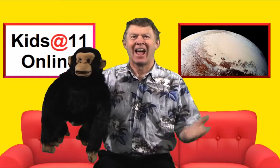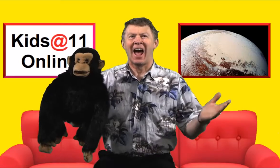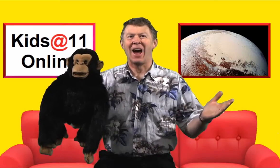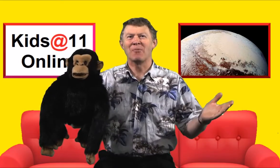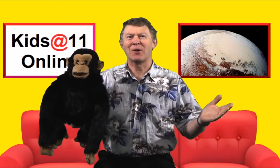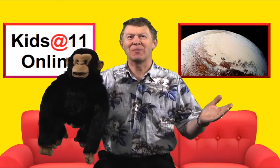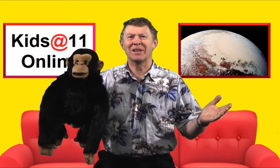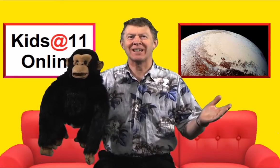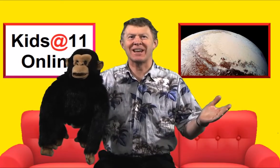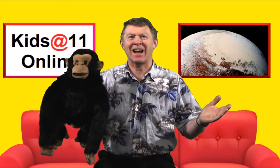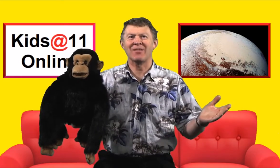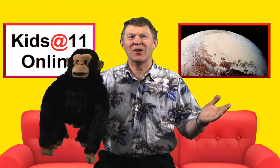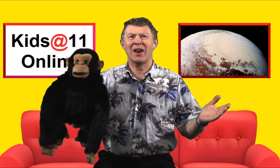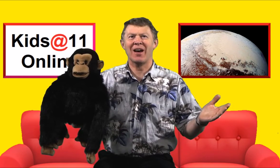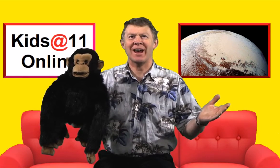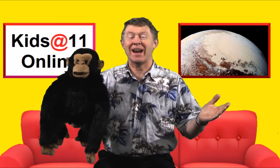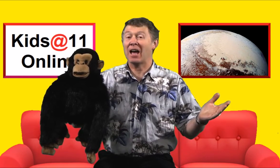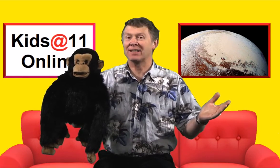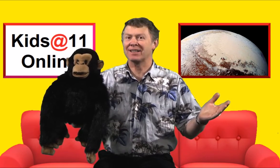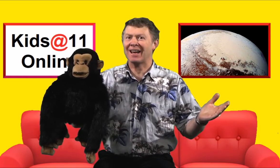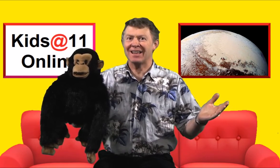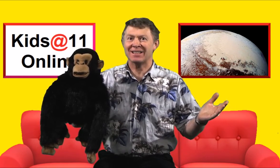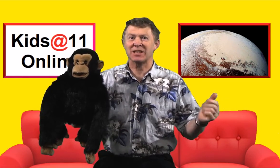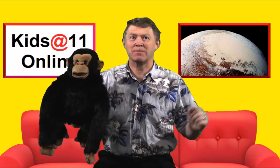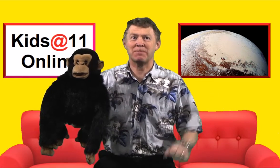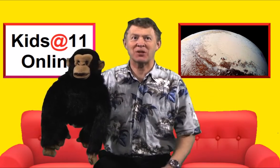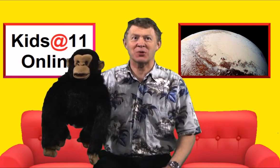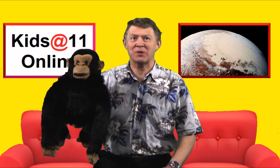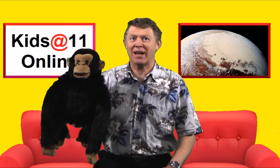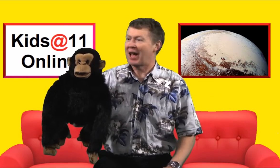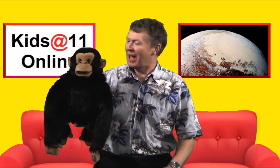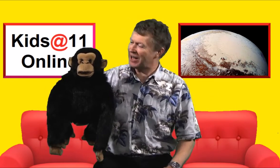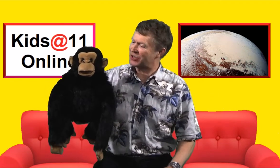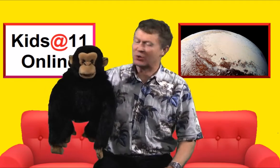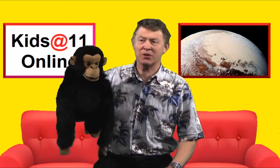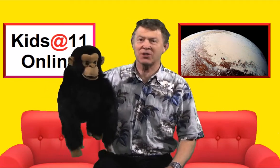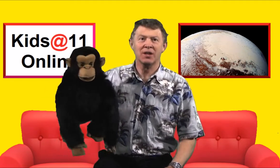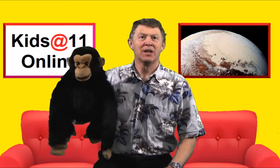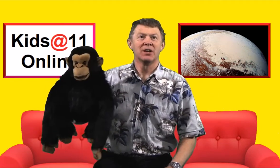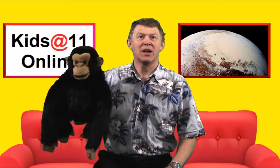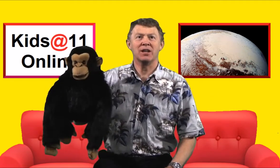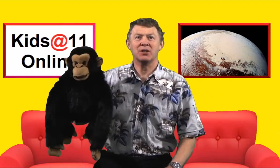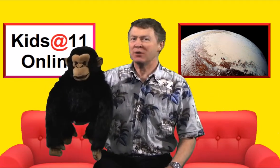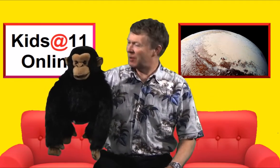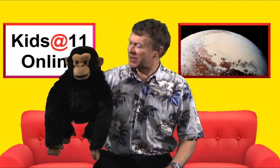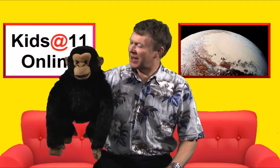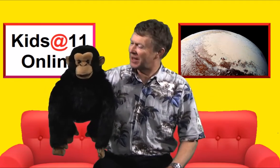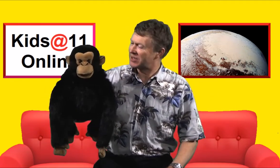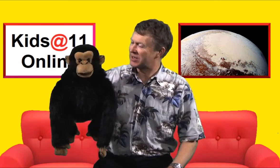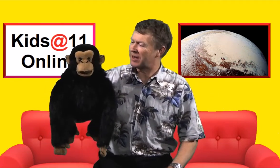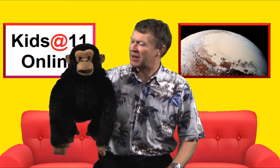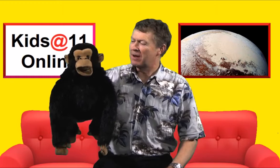And welcome to Kids at 11 Online. Today is a special day. Hey, George, do you know what day it is today?